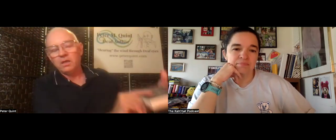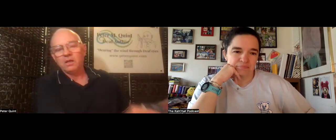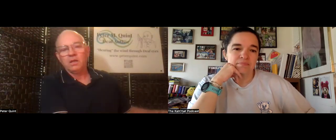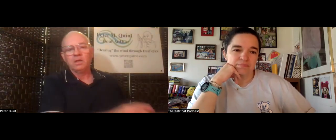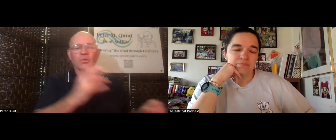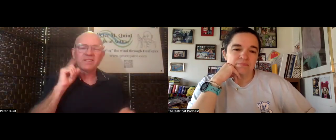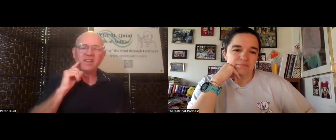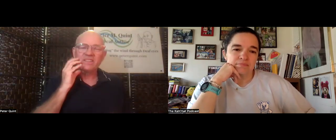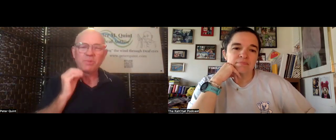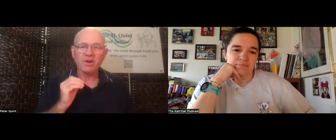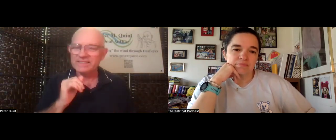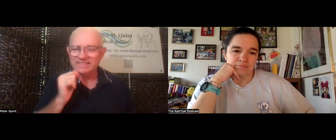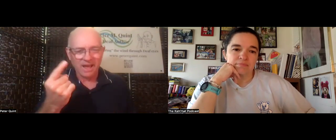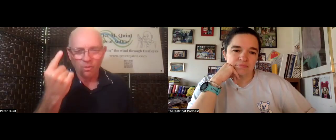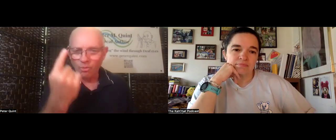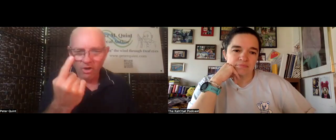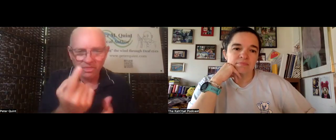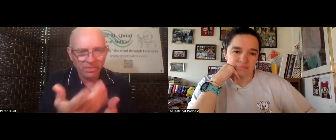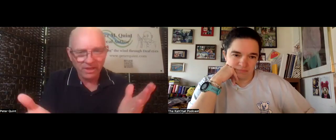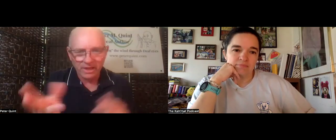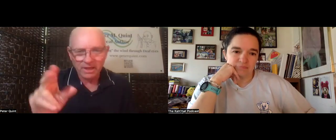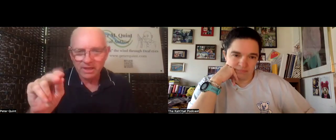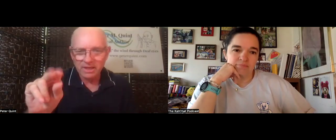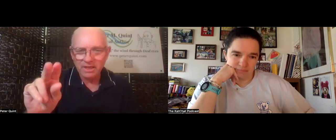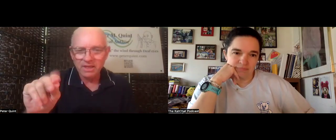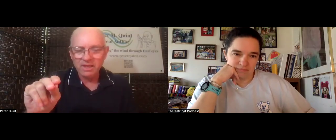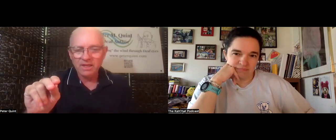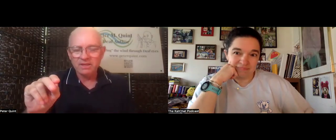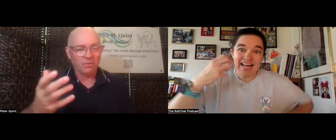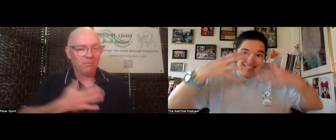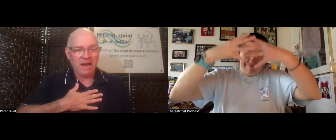See, so the deaf experience is not one thing.